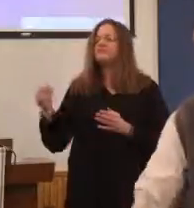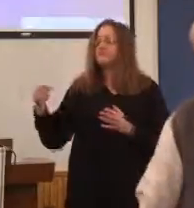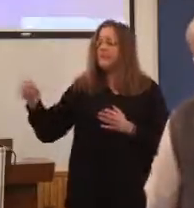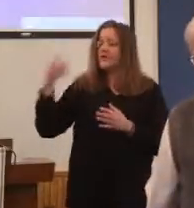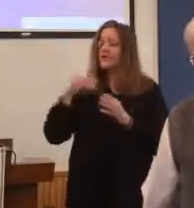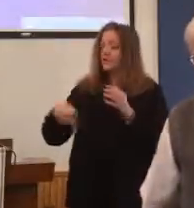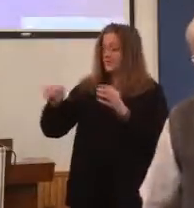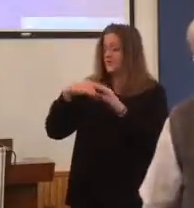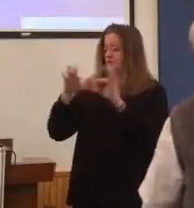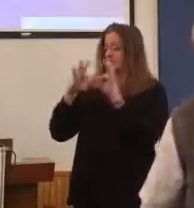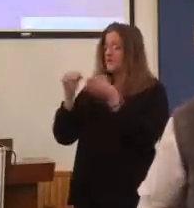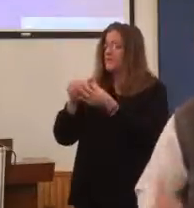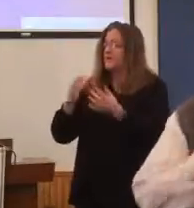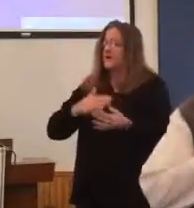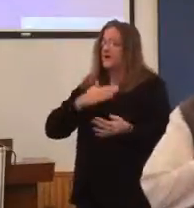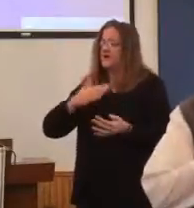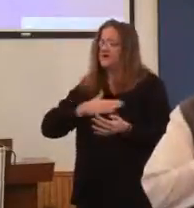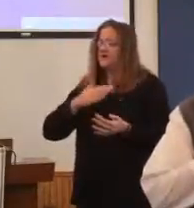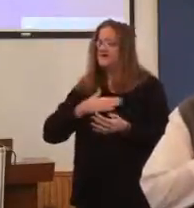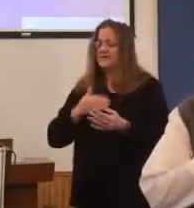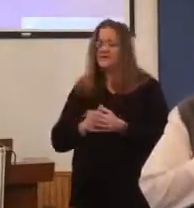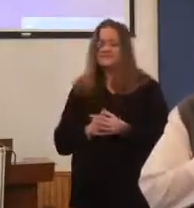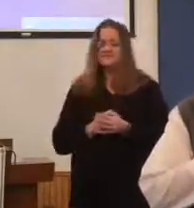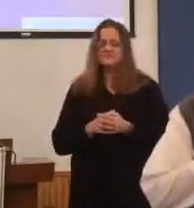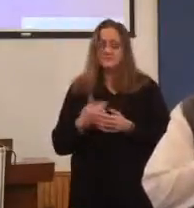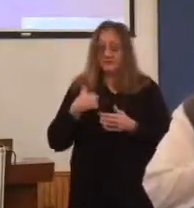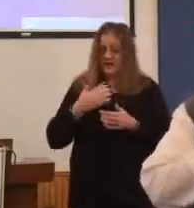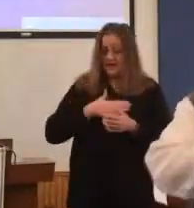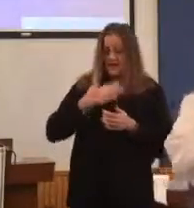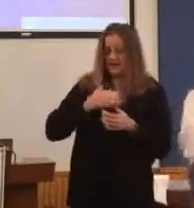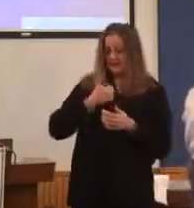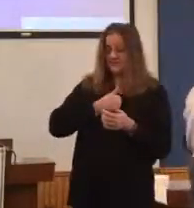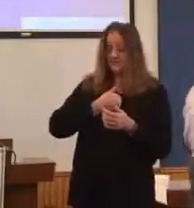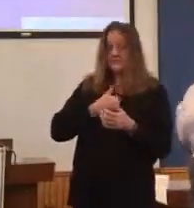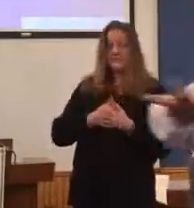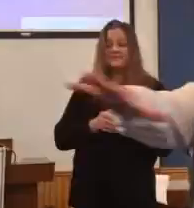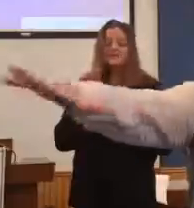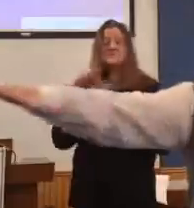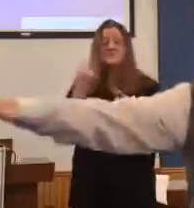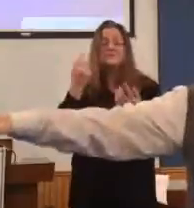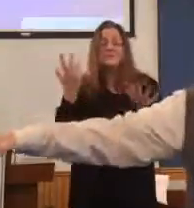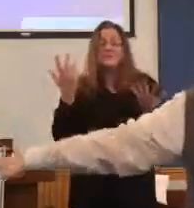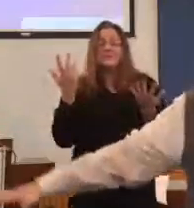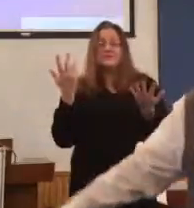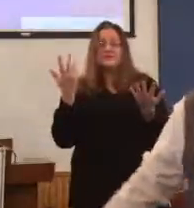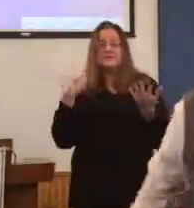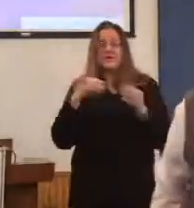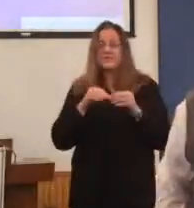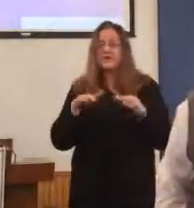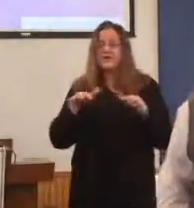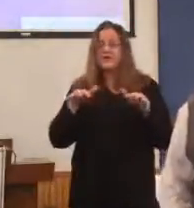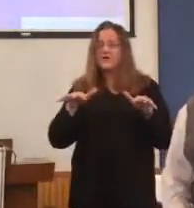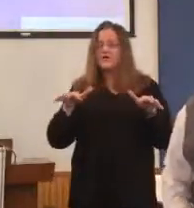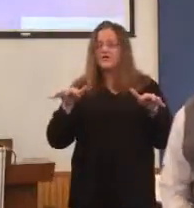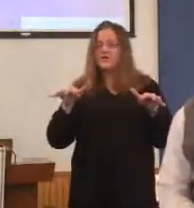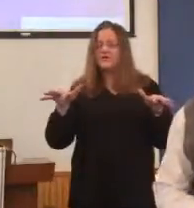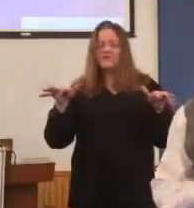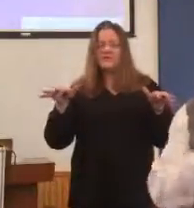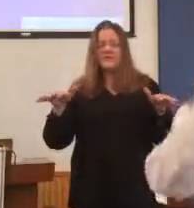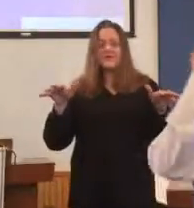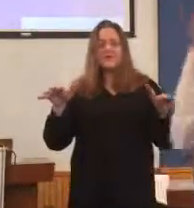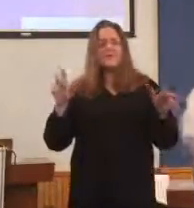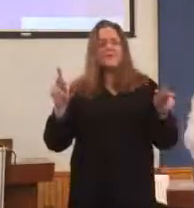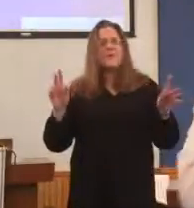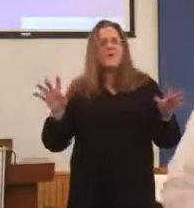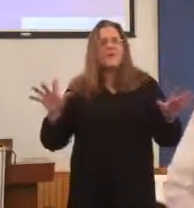family members. And we become happier ourselves. And guess what? It spreads out. It